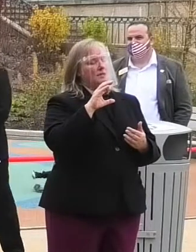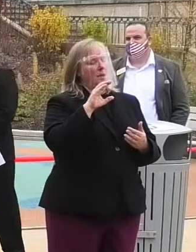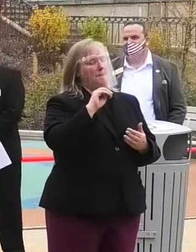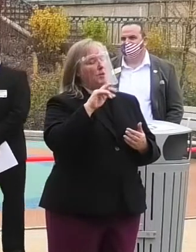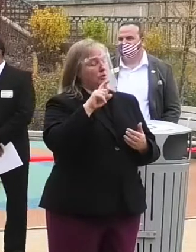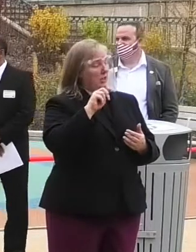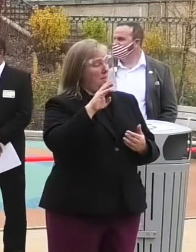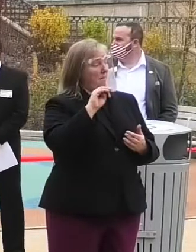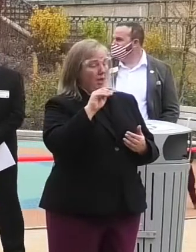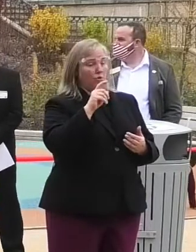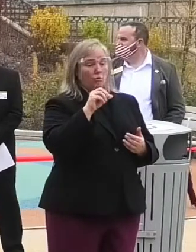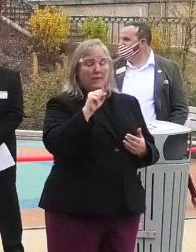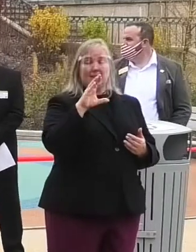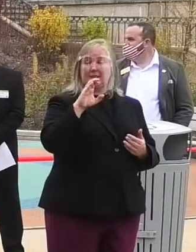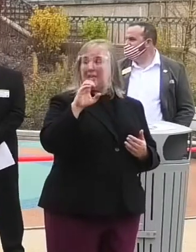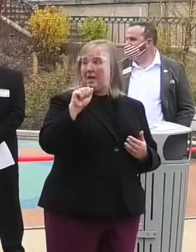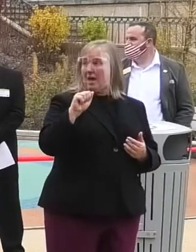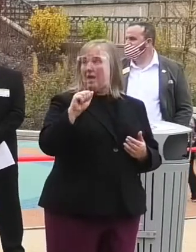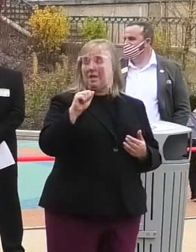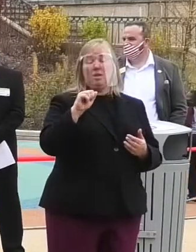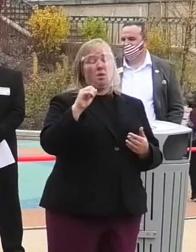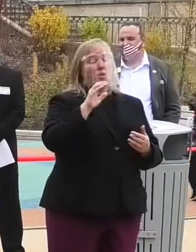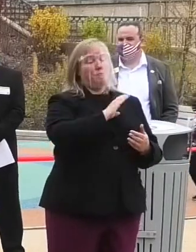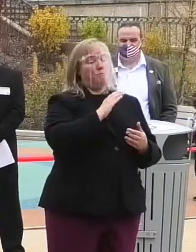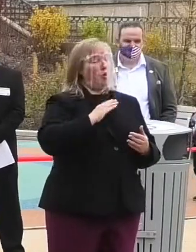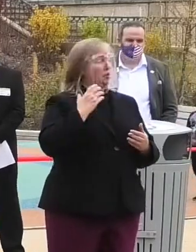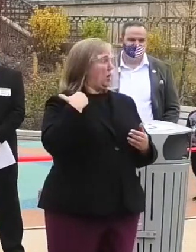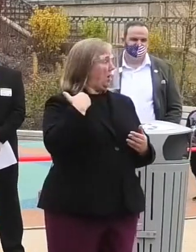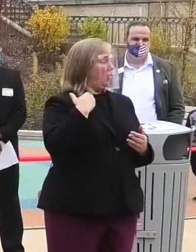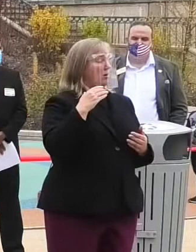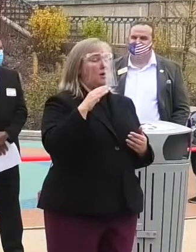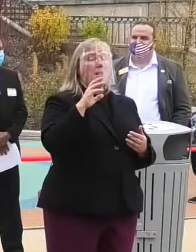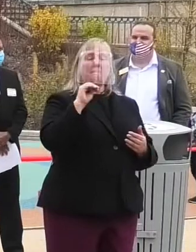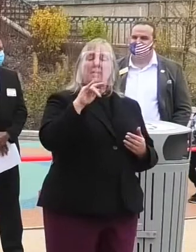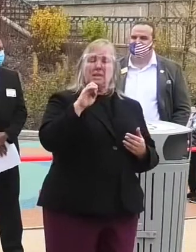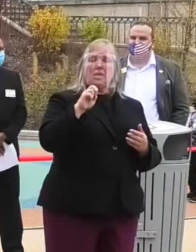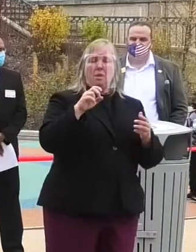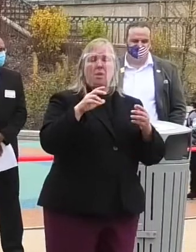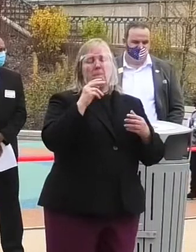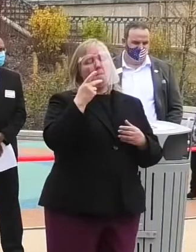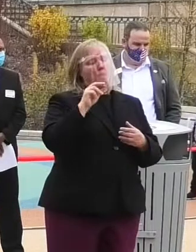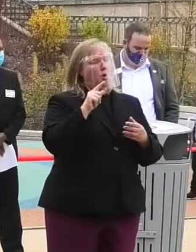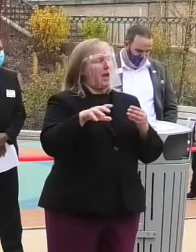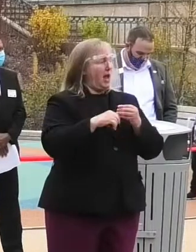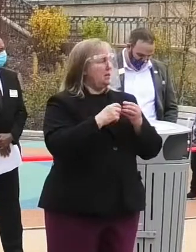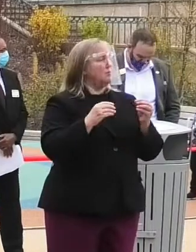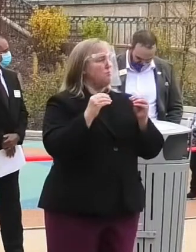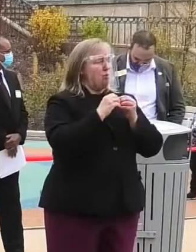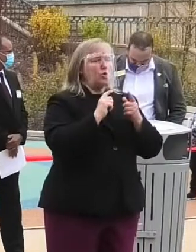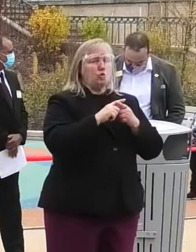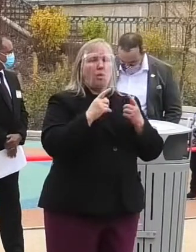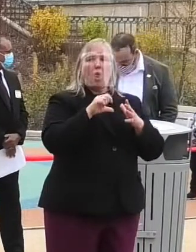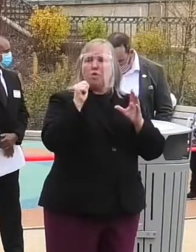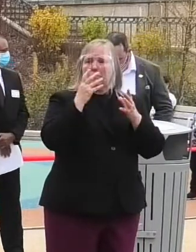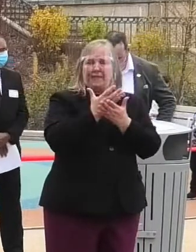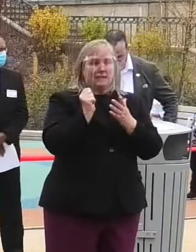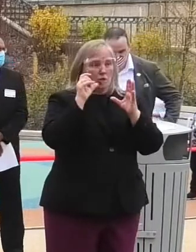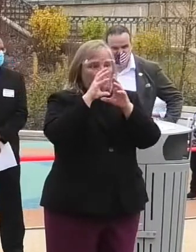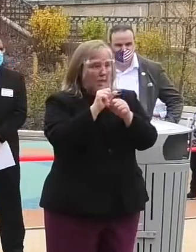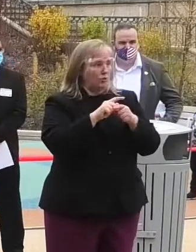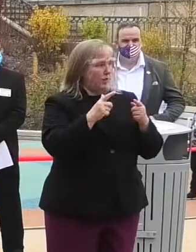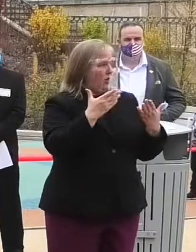of Director Chair Andy Stack here. Bailey Park adds much to the attractions here at the lakefront, which are owned by CA and the people of